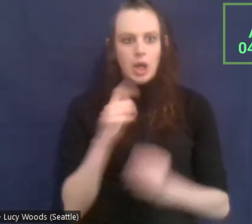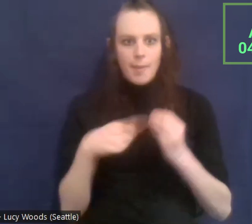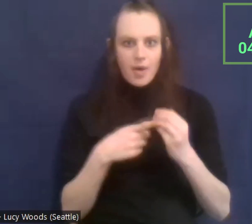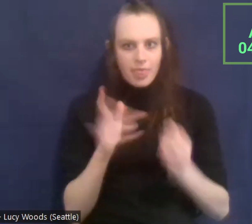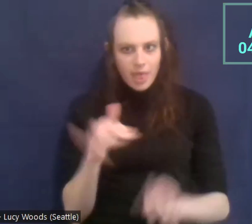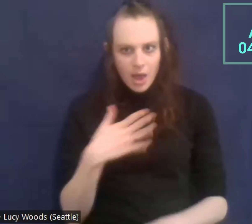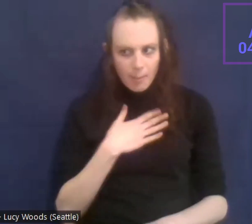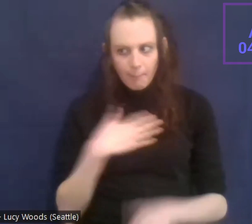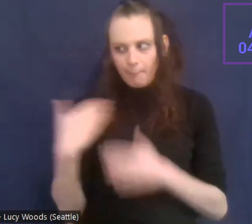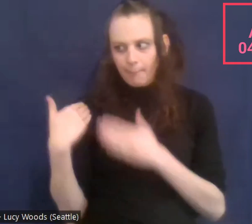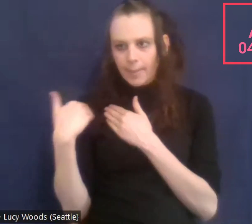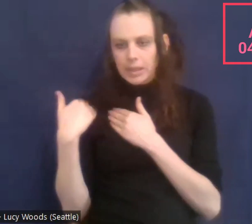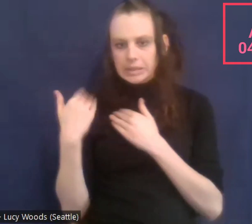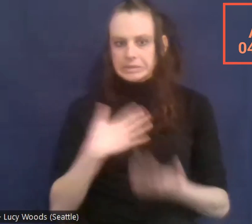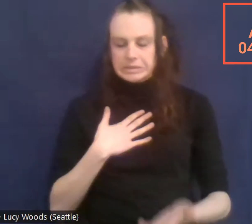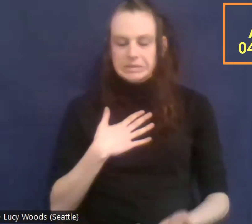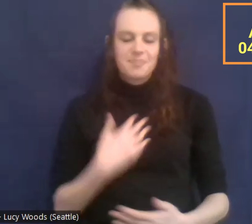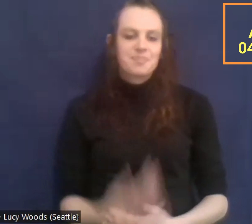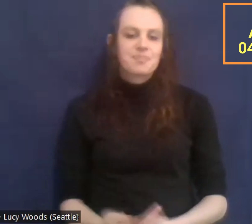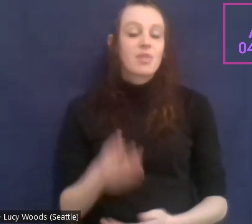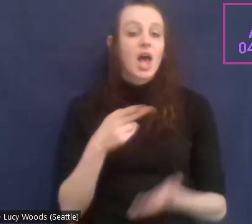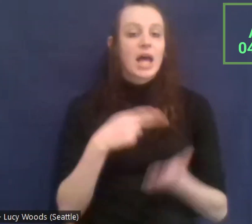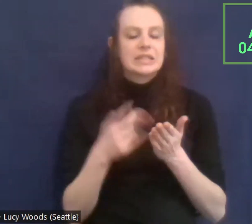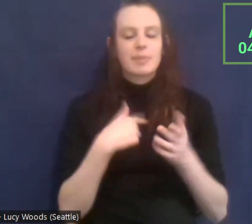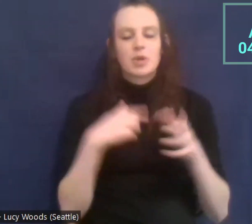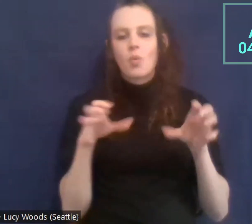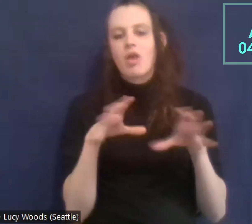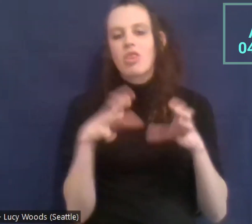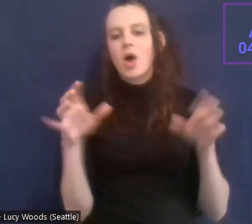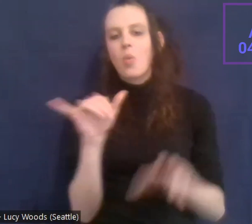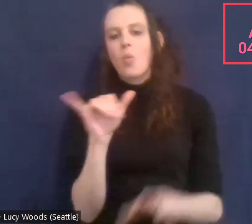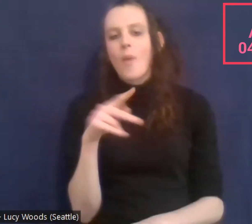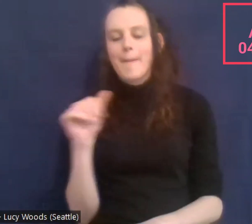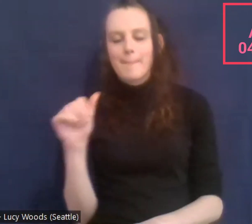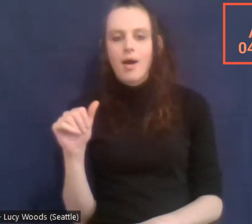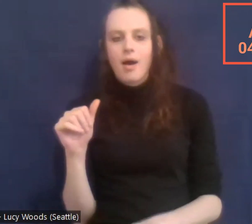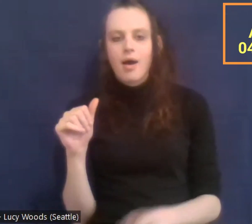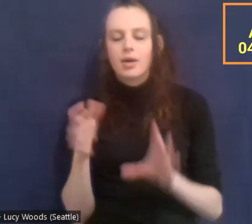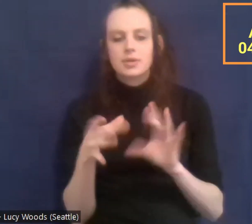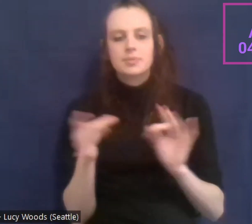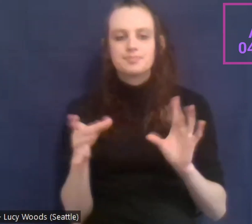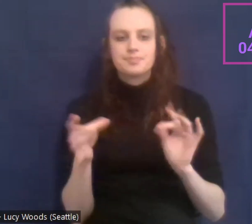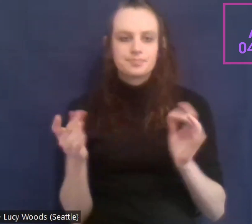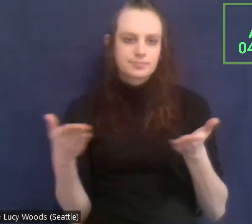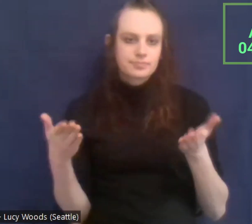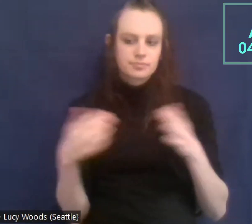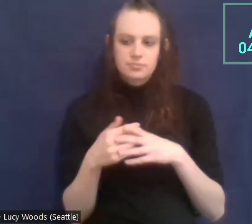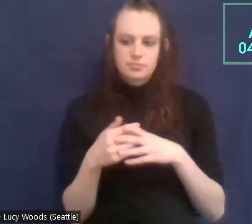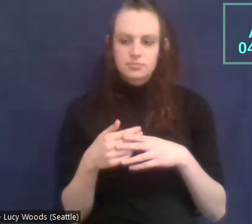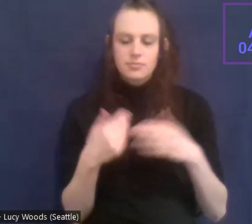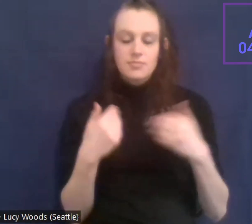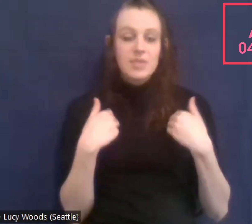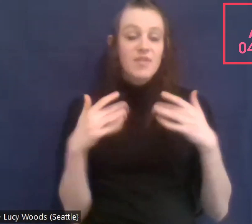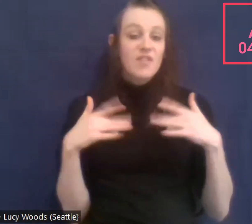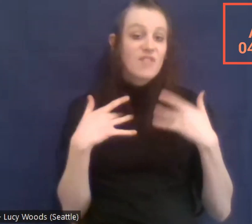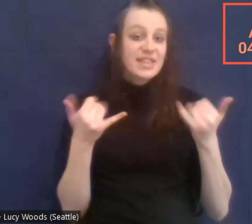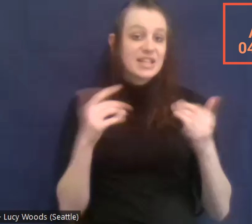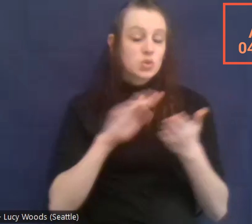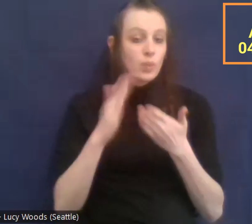But frankly, I do a lot of YPAW stuff. I have an event going on this weekend. We're going to be doing some zip lines and